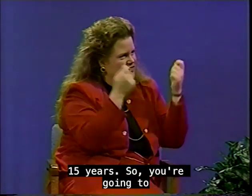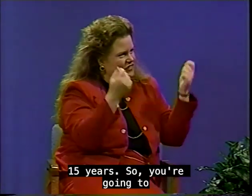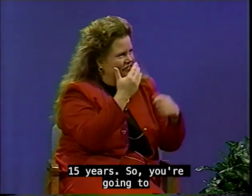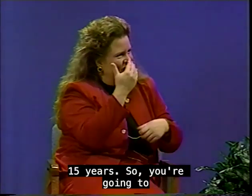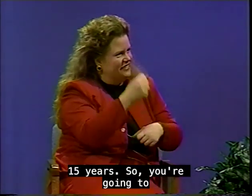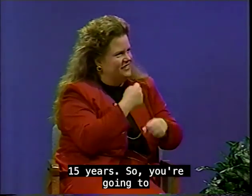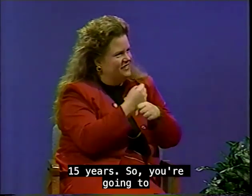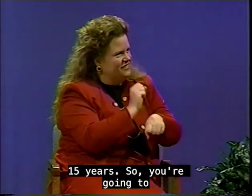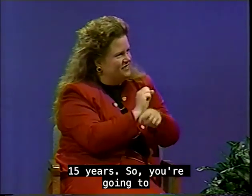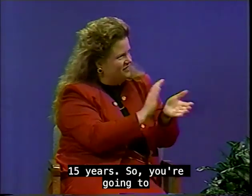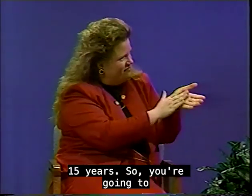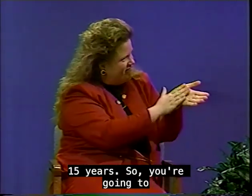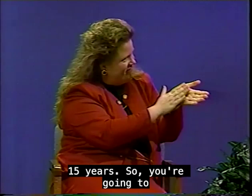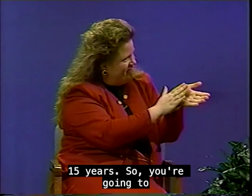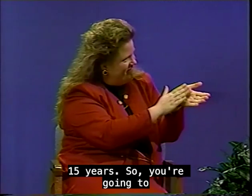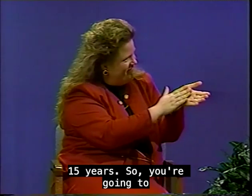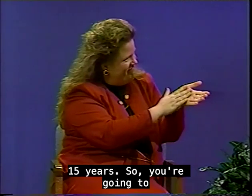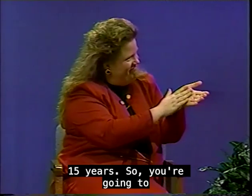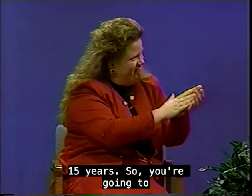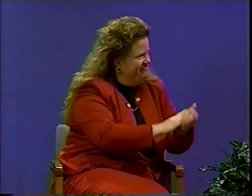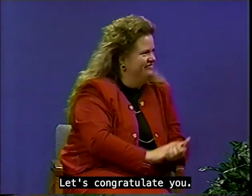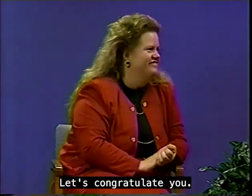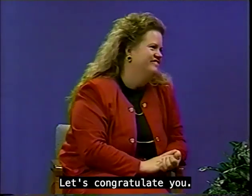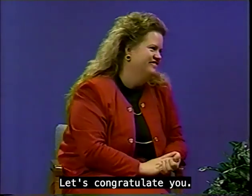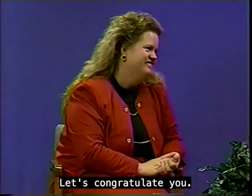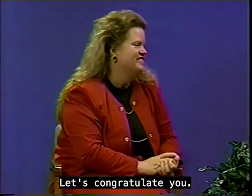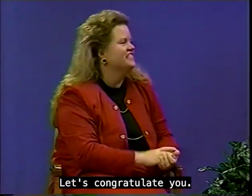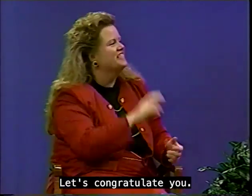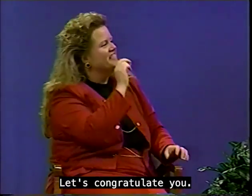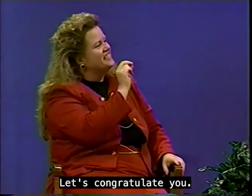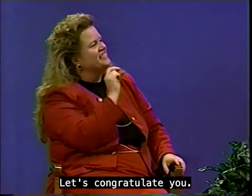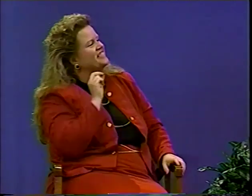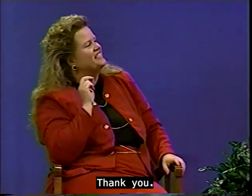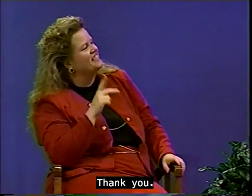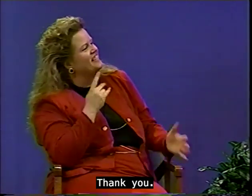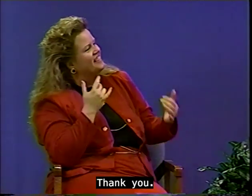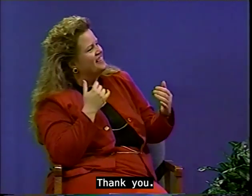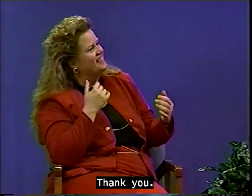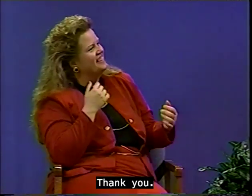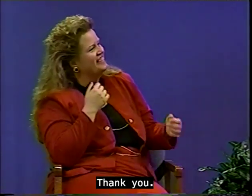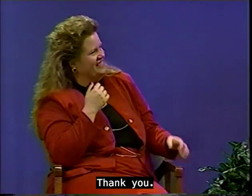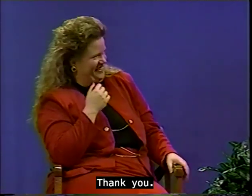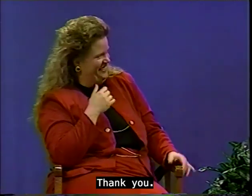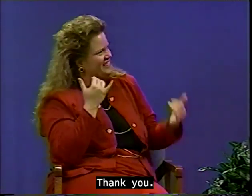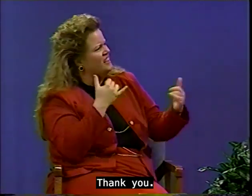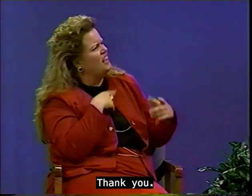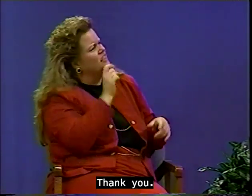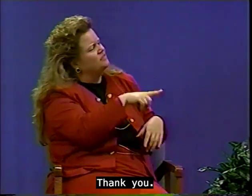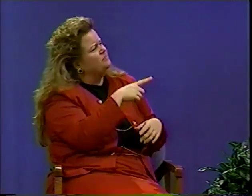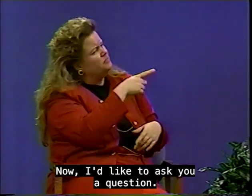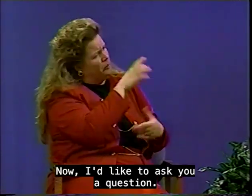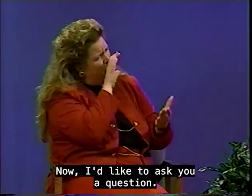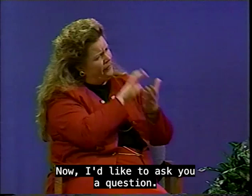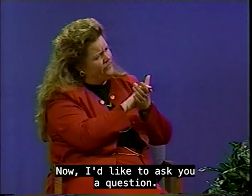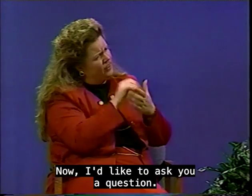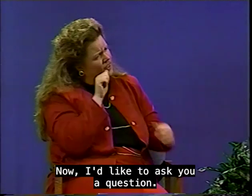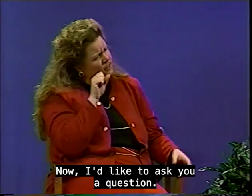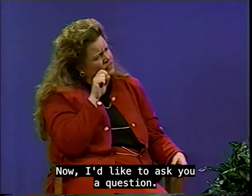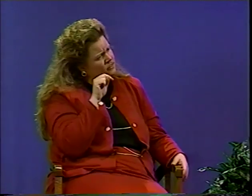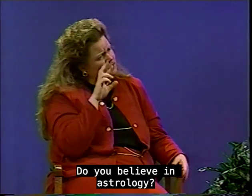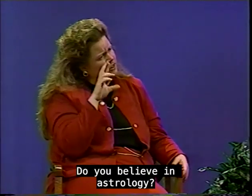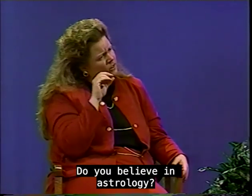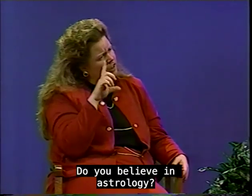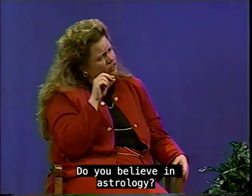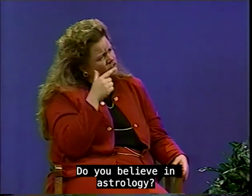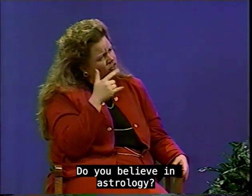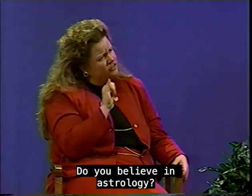15 years. So you're going to have an anniversary. Let's congratulate you. Oh, thank you. Now, I'd like to ask you a